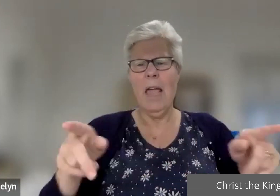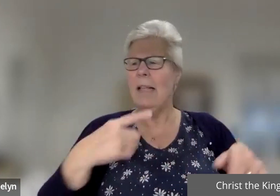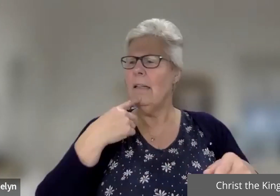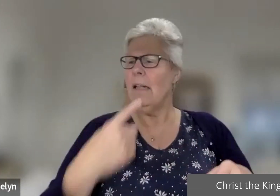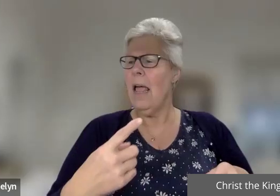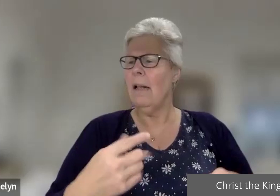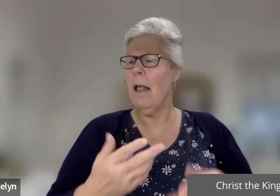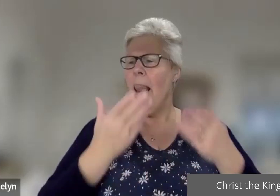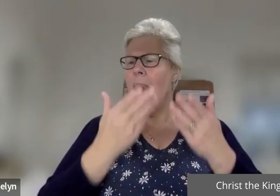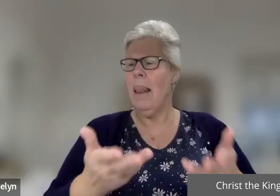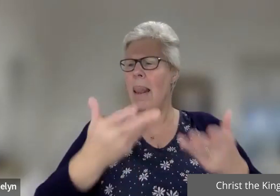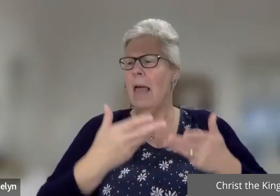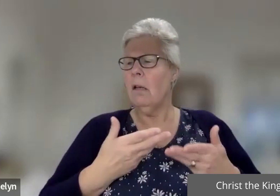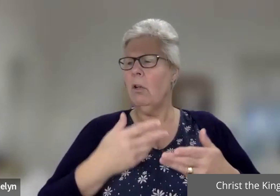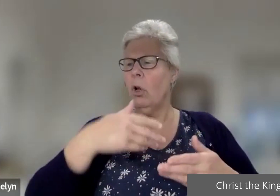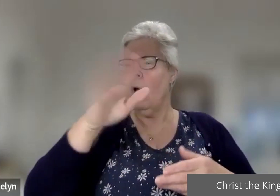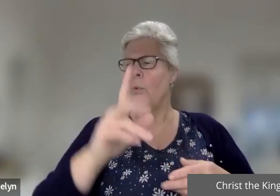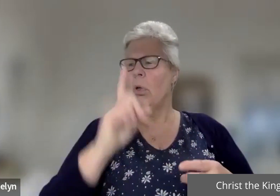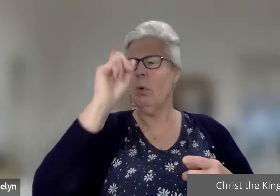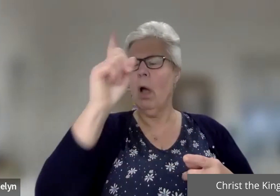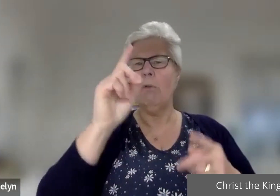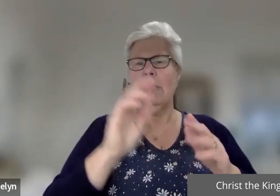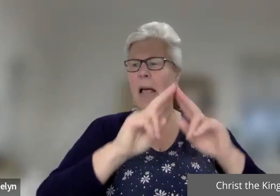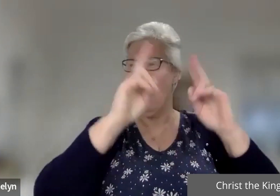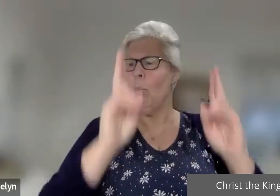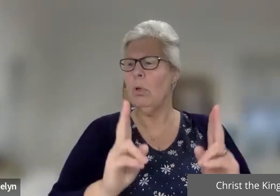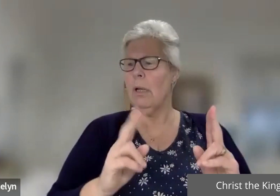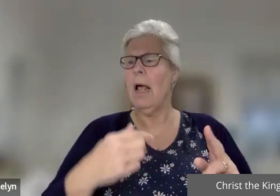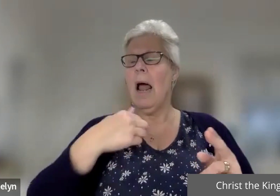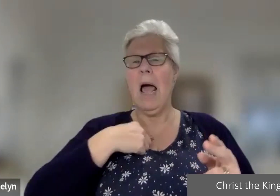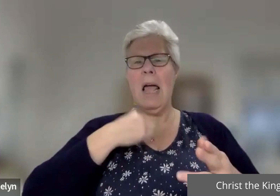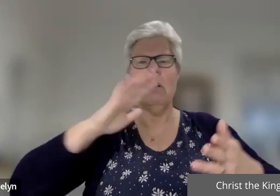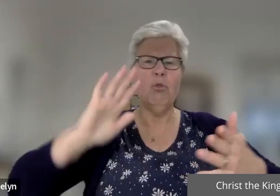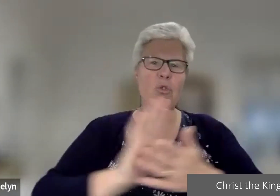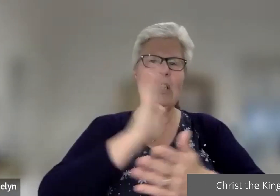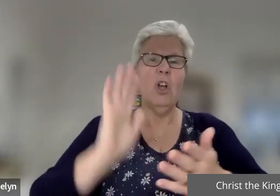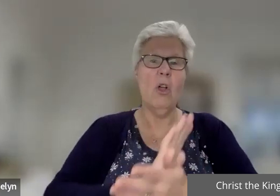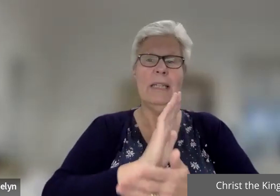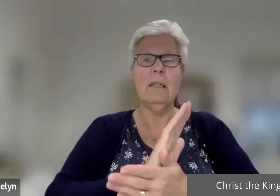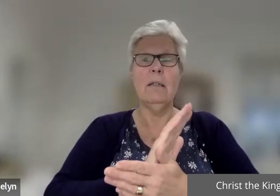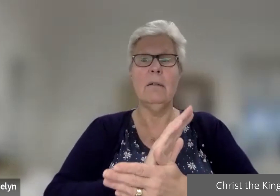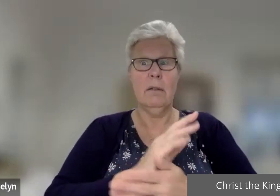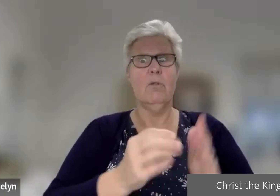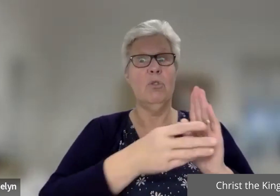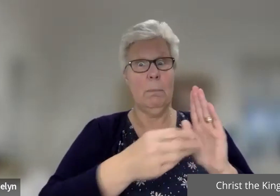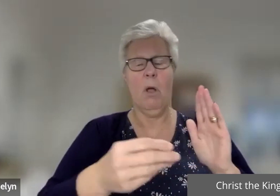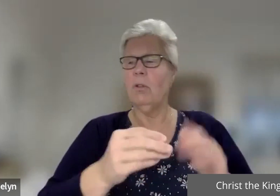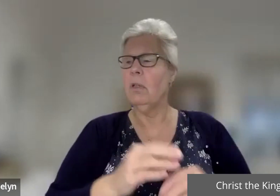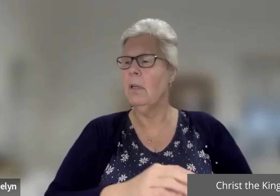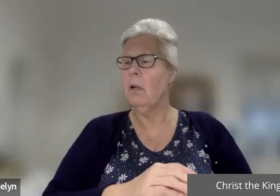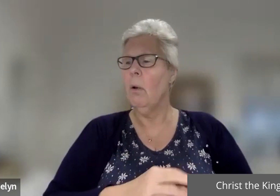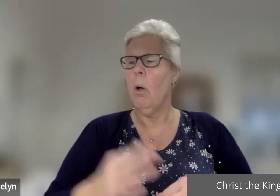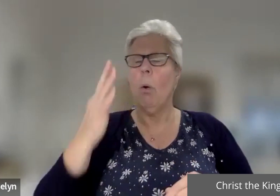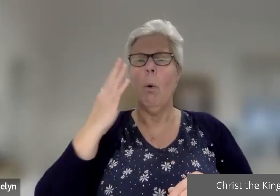When they said, "Let us go to God's house," I rejoiced,